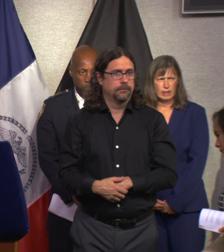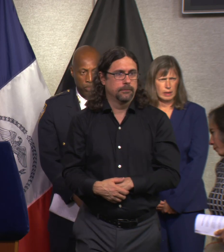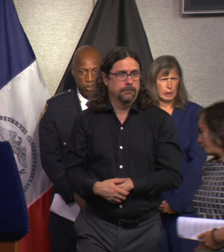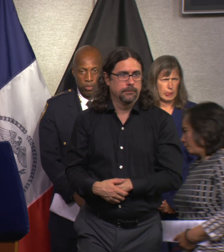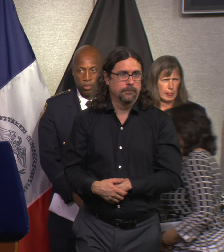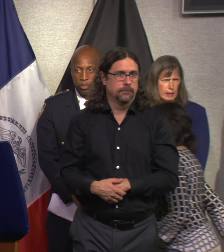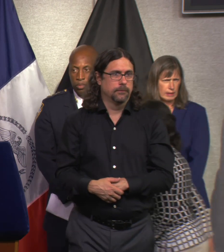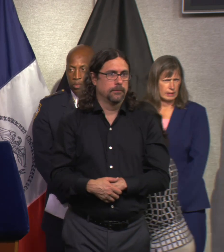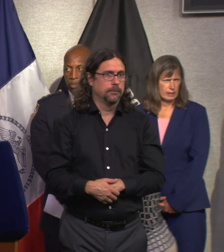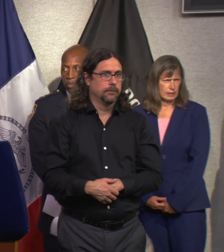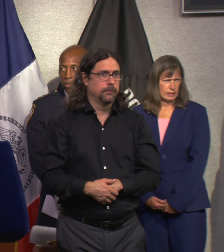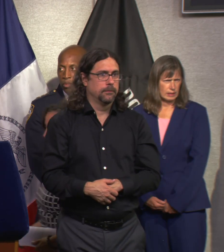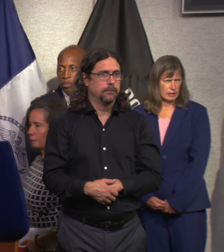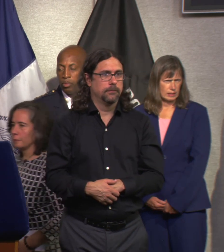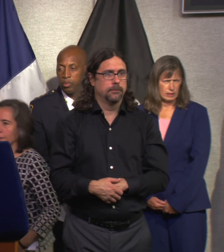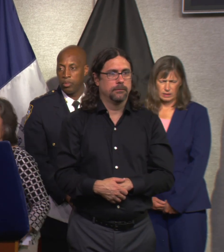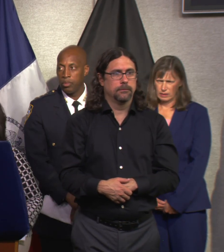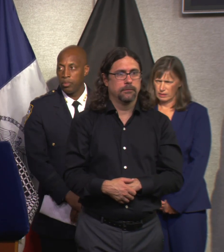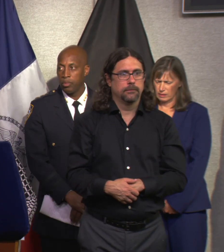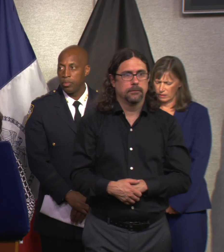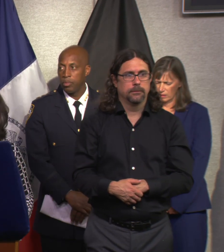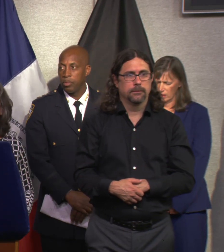the science and reasoning behind